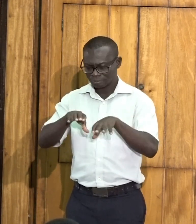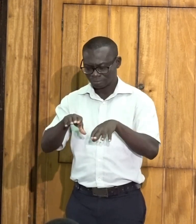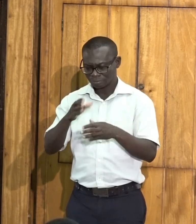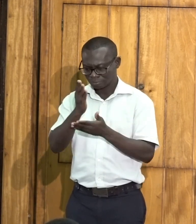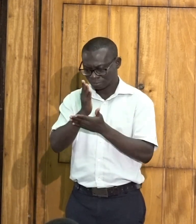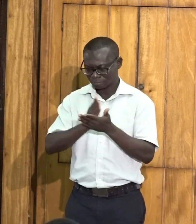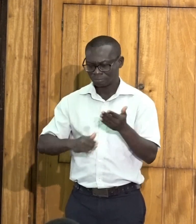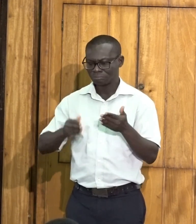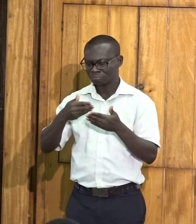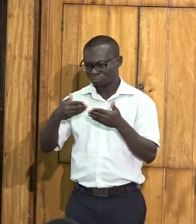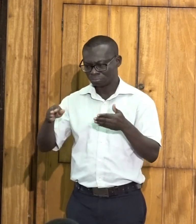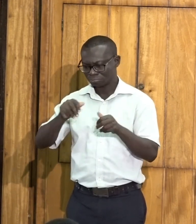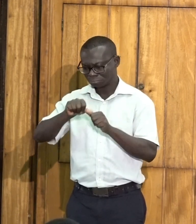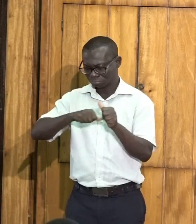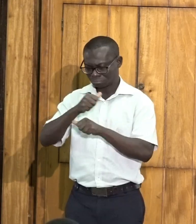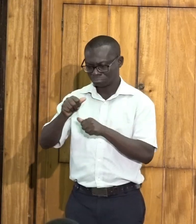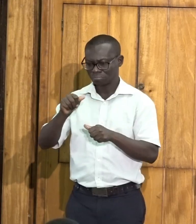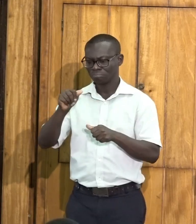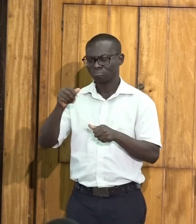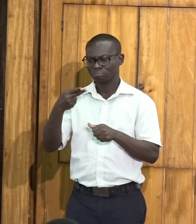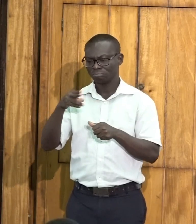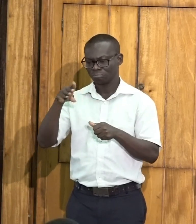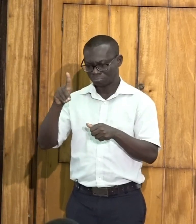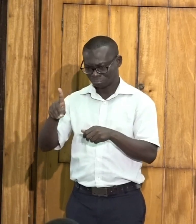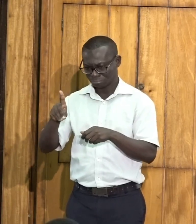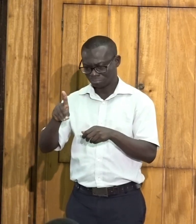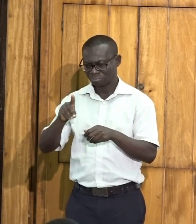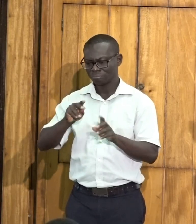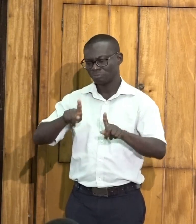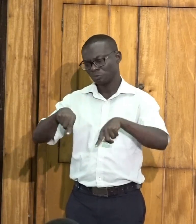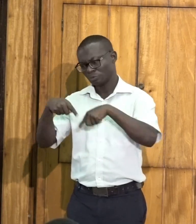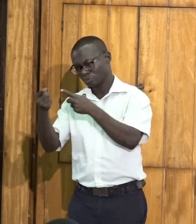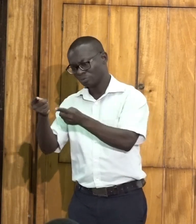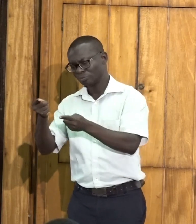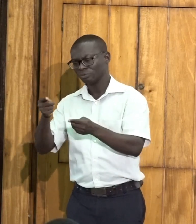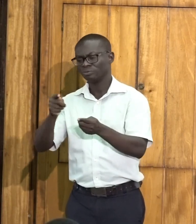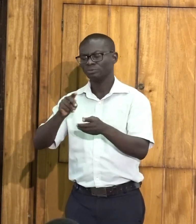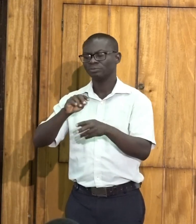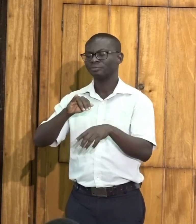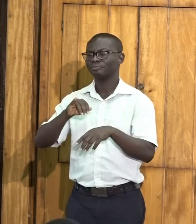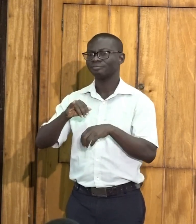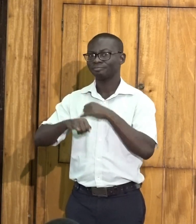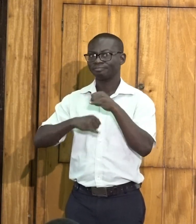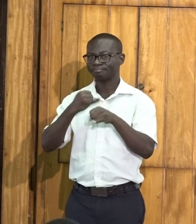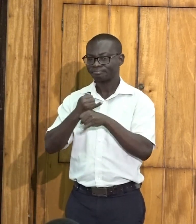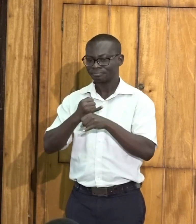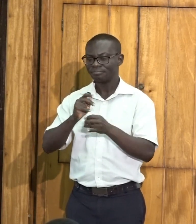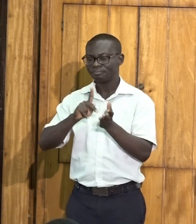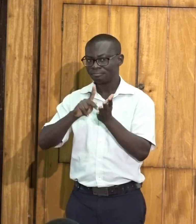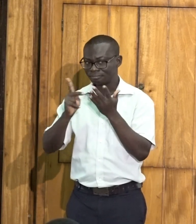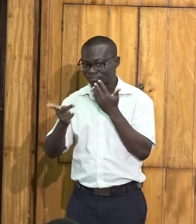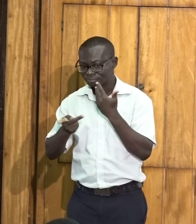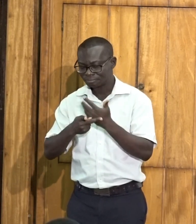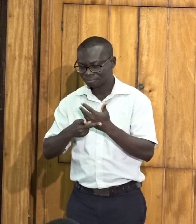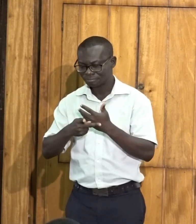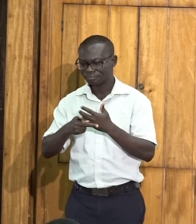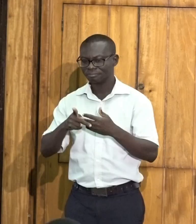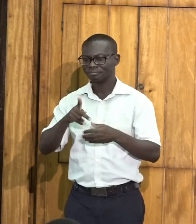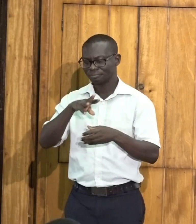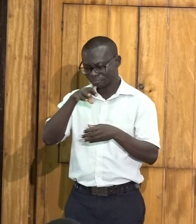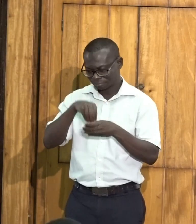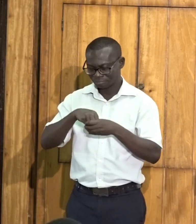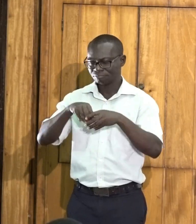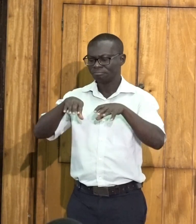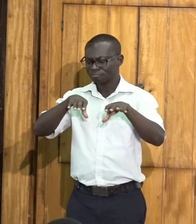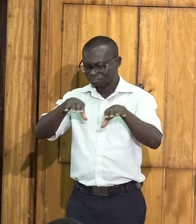AHD. Solthis also went to the National HIV program and said, Aurum told us, United said, we should do something